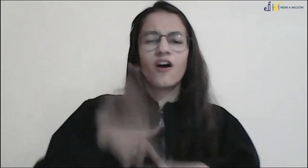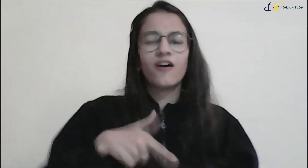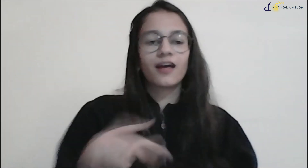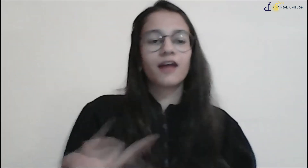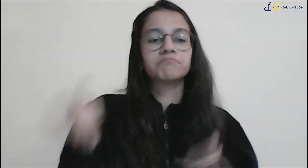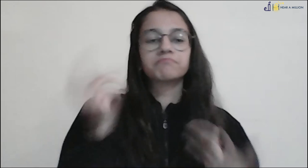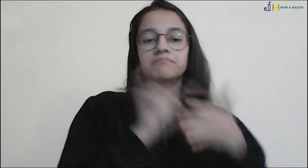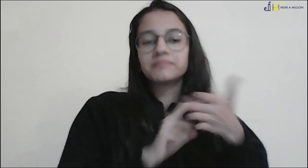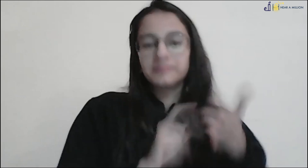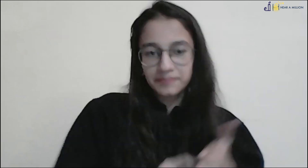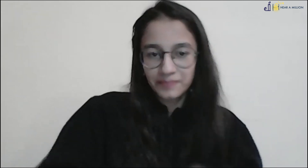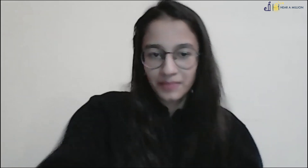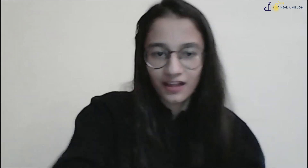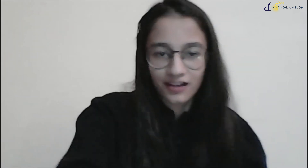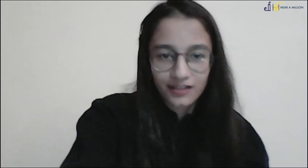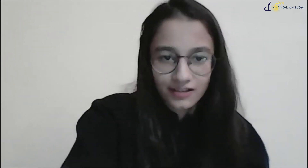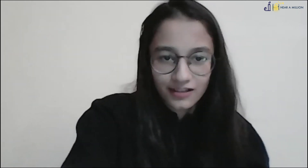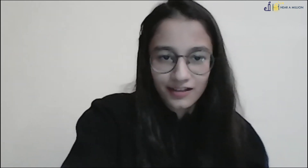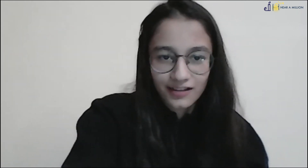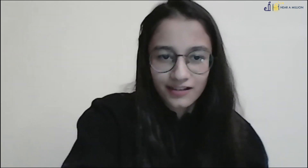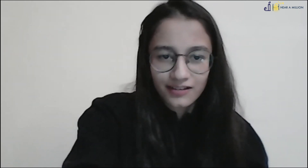deaf or all of the above.